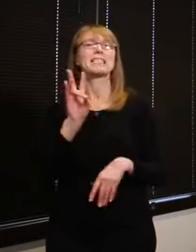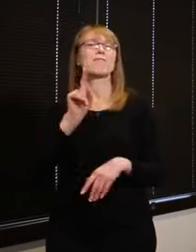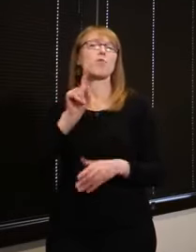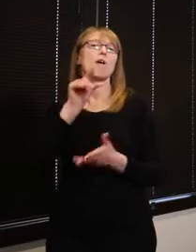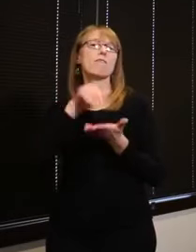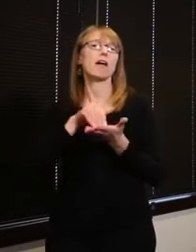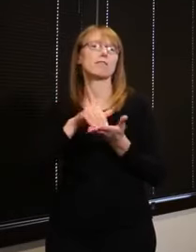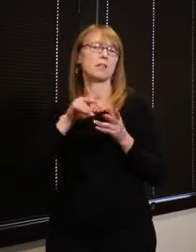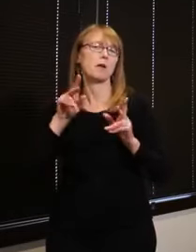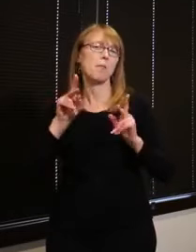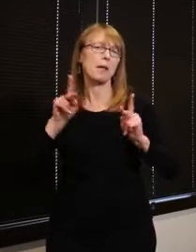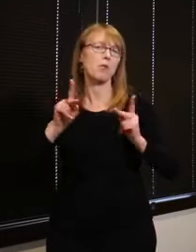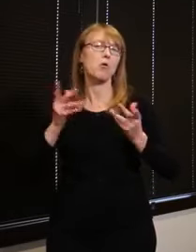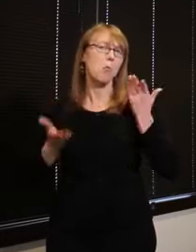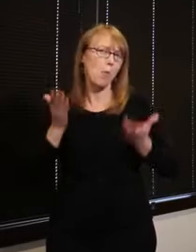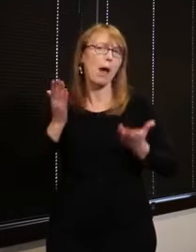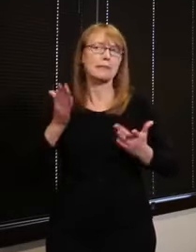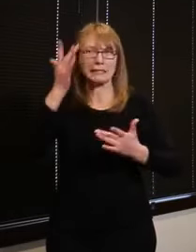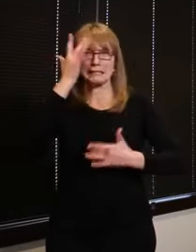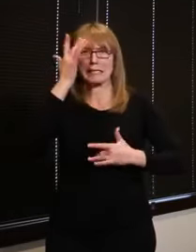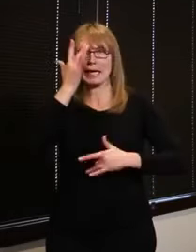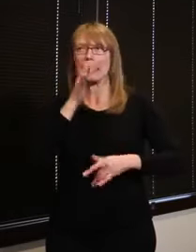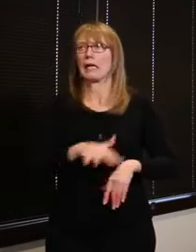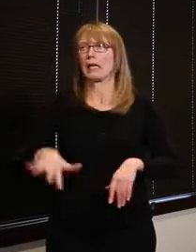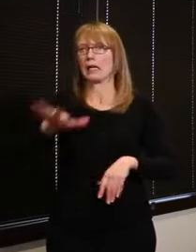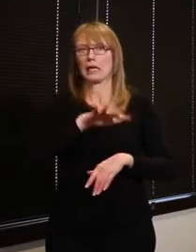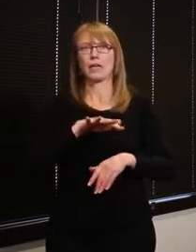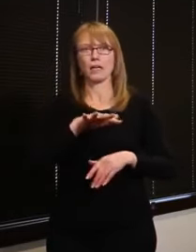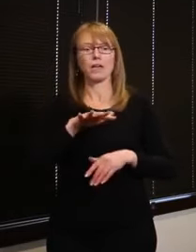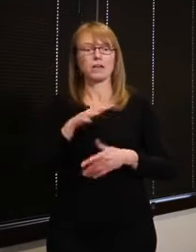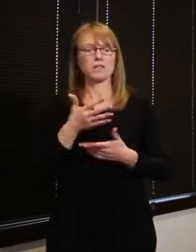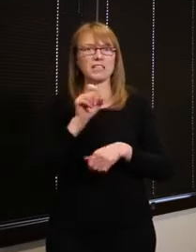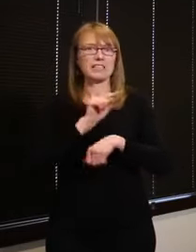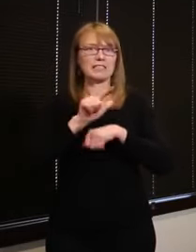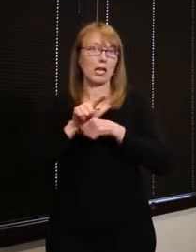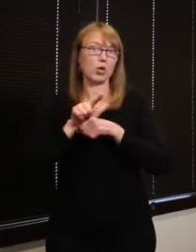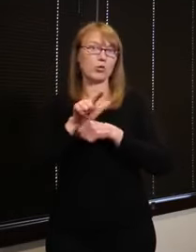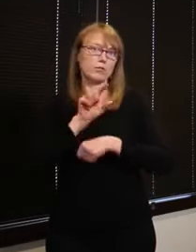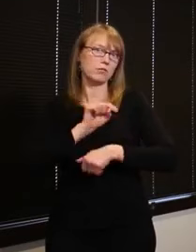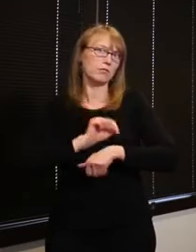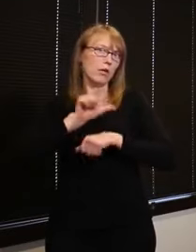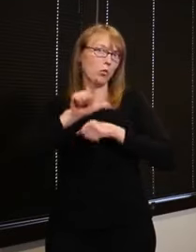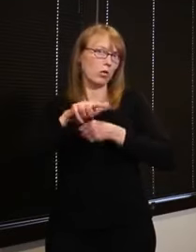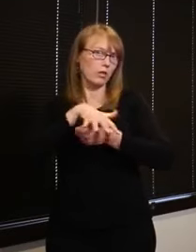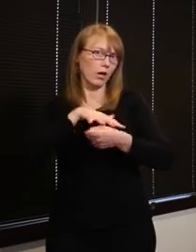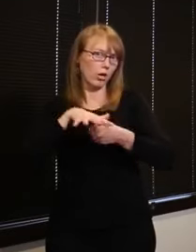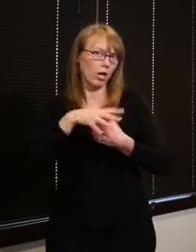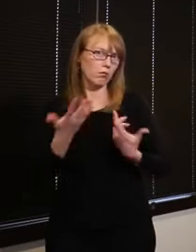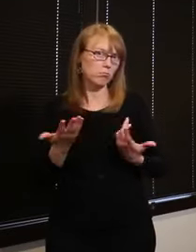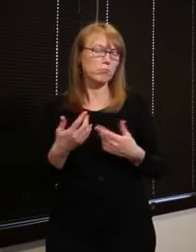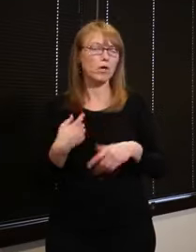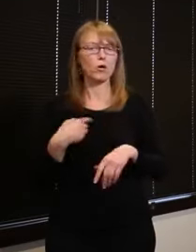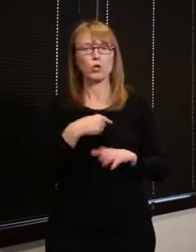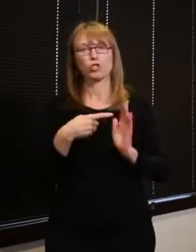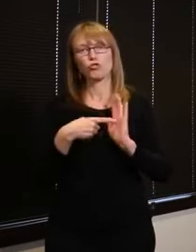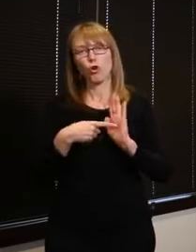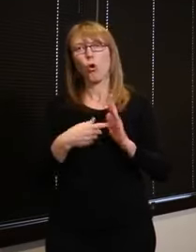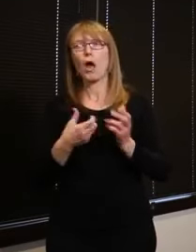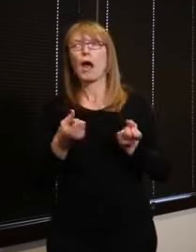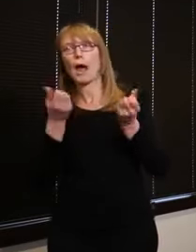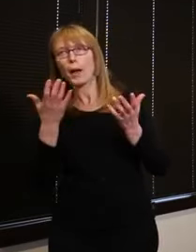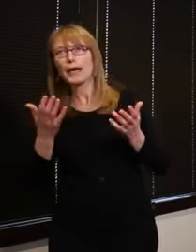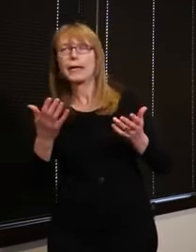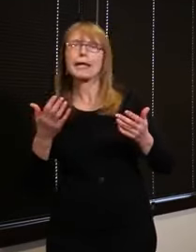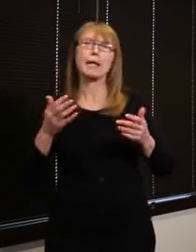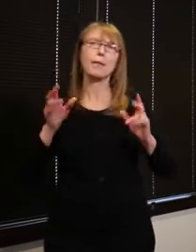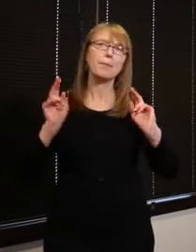get a little bit better idea on what we think the total number of infections will be. And so as we do that, we'll refine